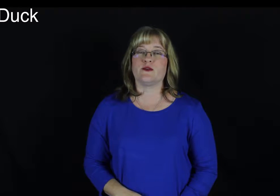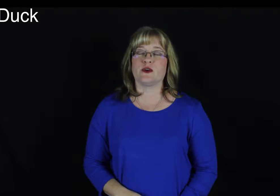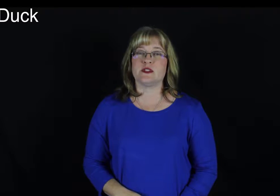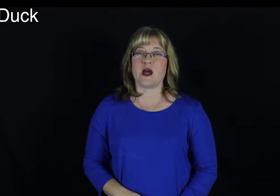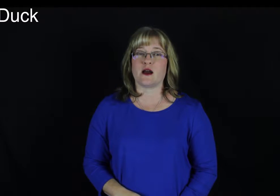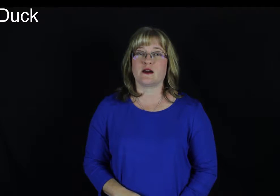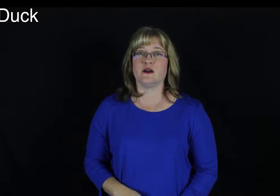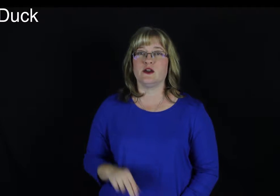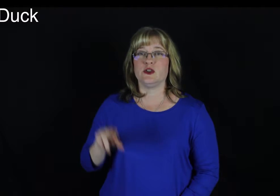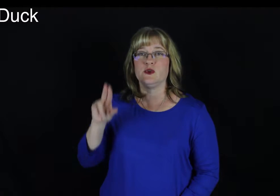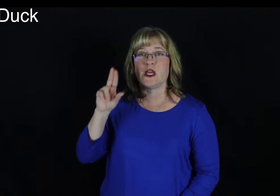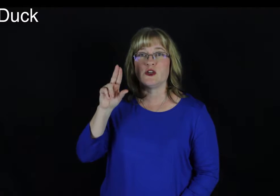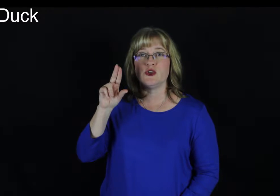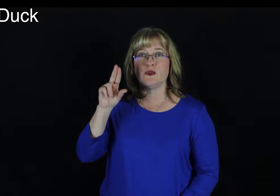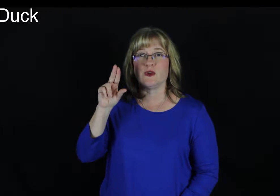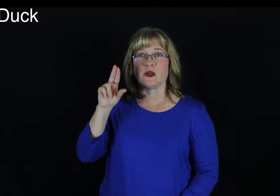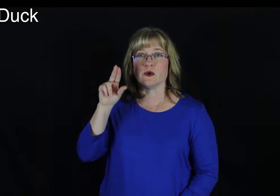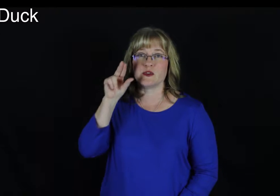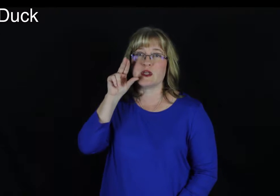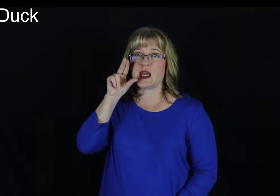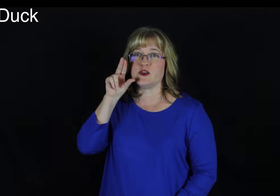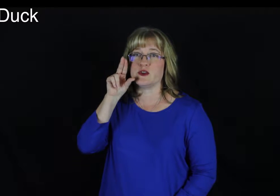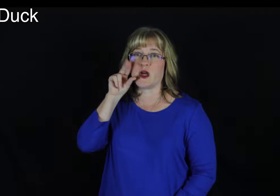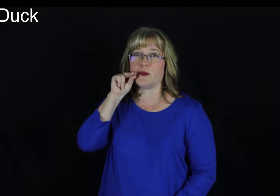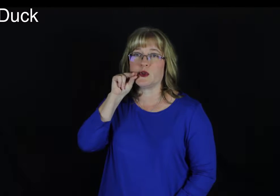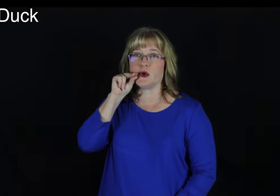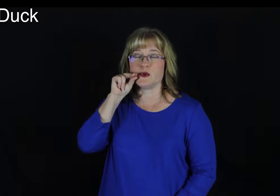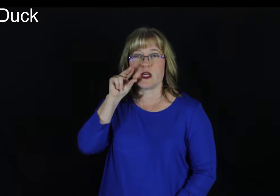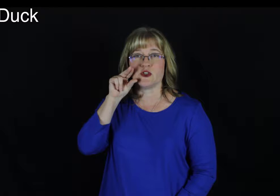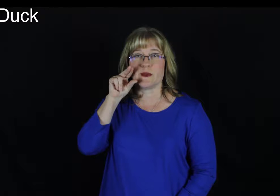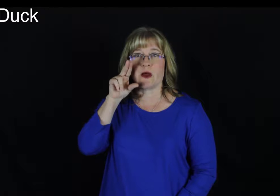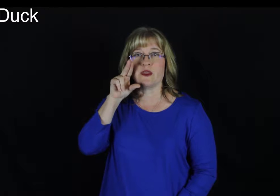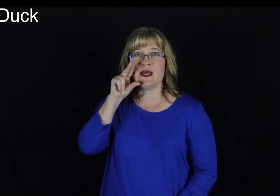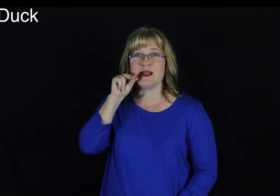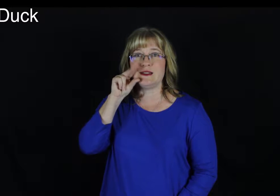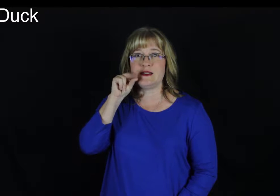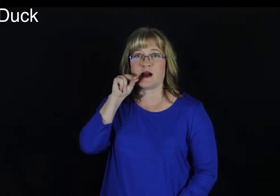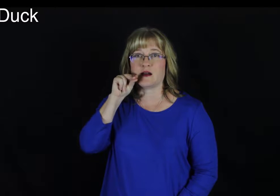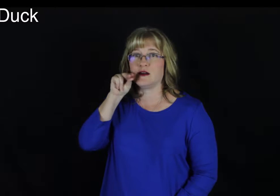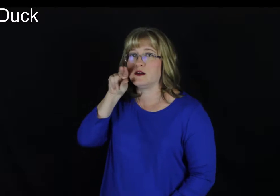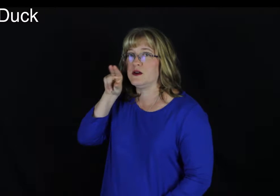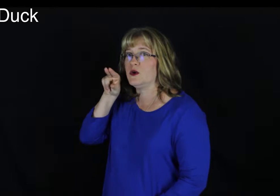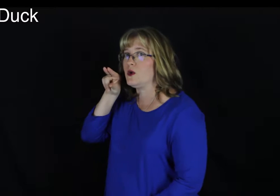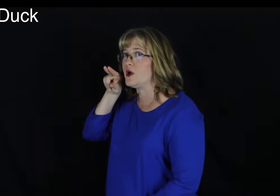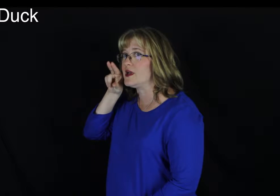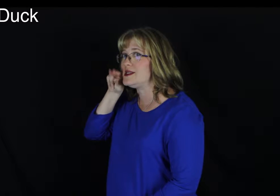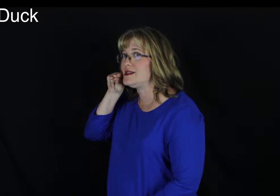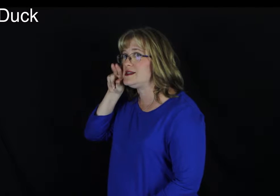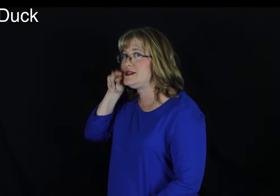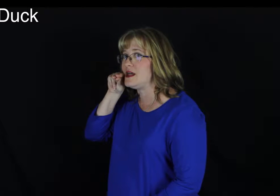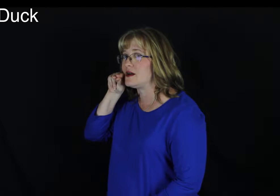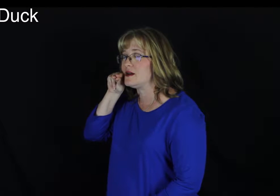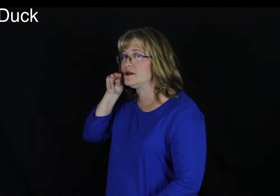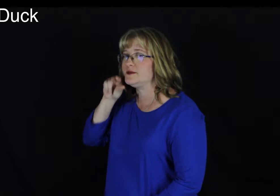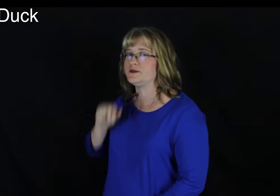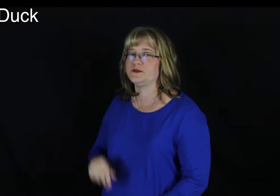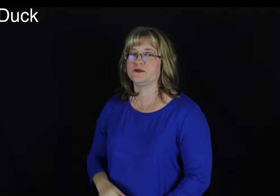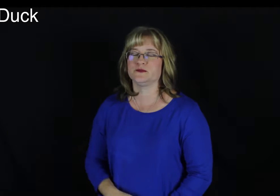For duck, you take 2 fingers and your thumb close at your mouth. Duck or duck.